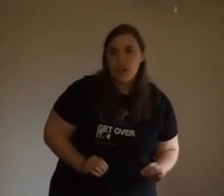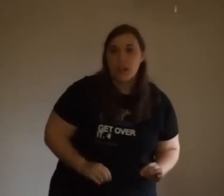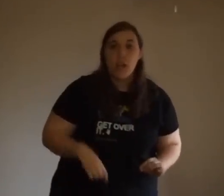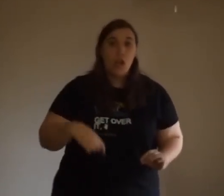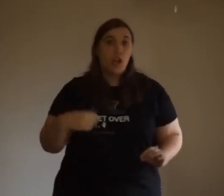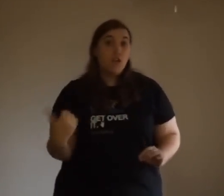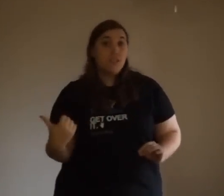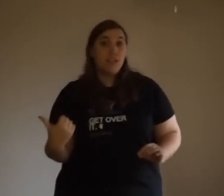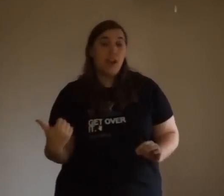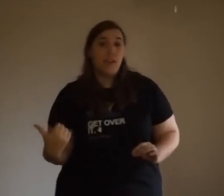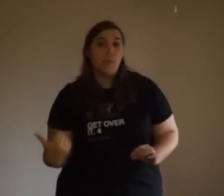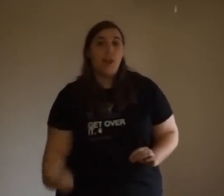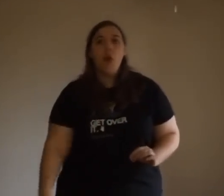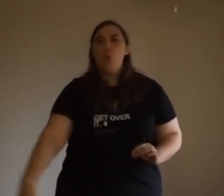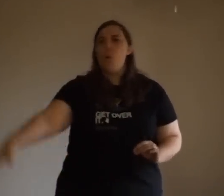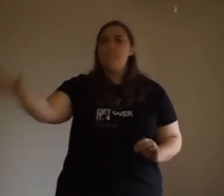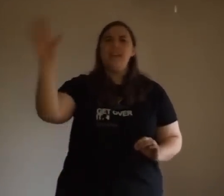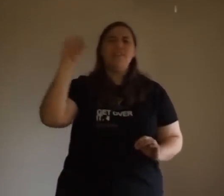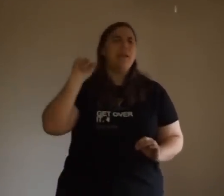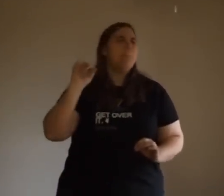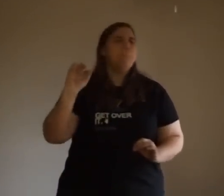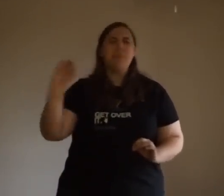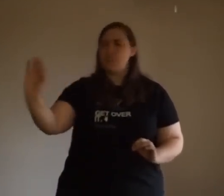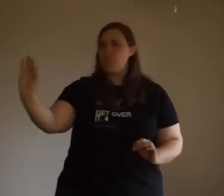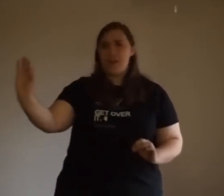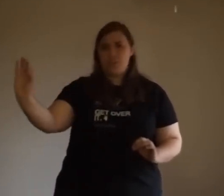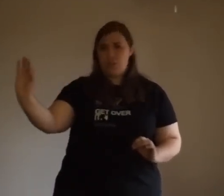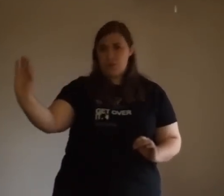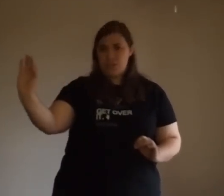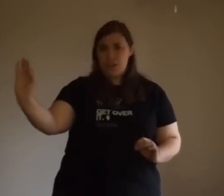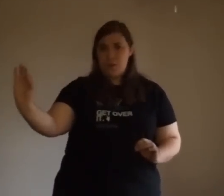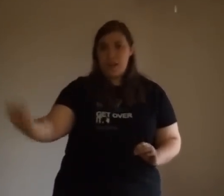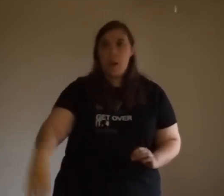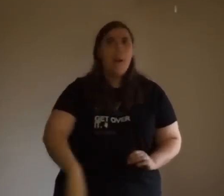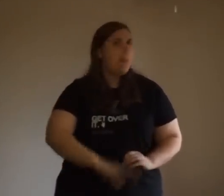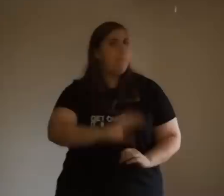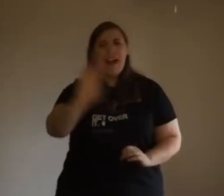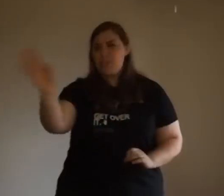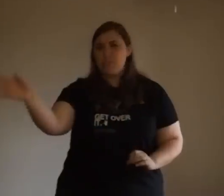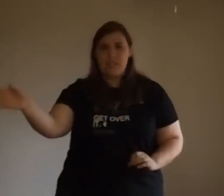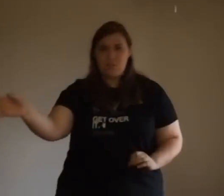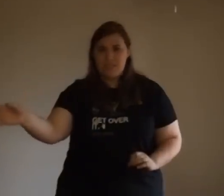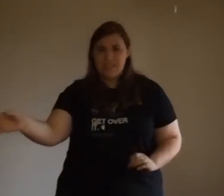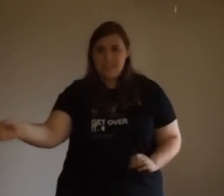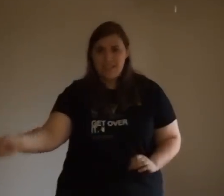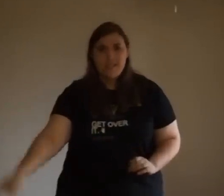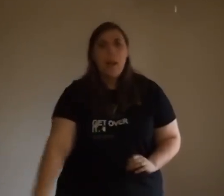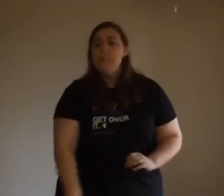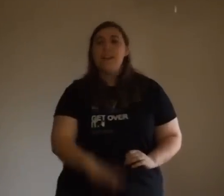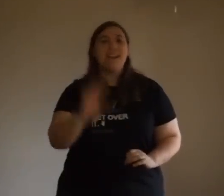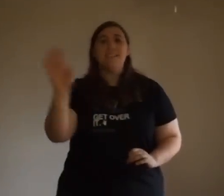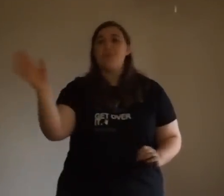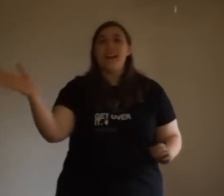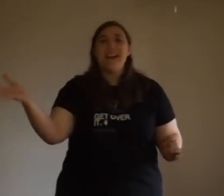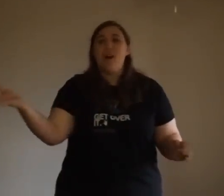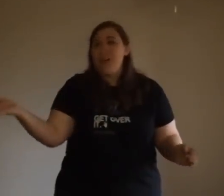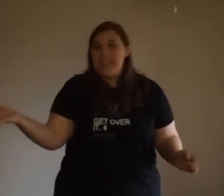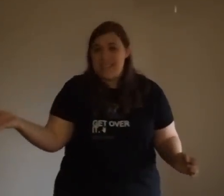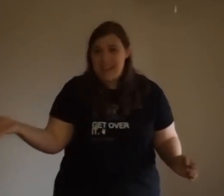Kirk. Losing the argument would be the much wiser choice to go here, the path of least resistance, because it's what he always